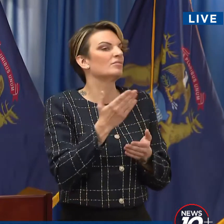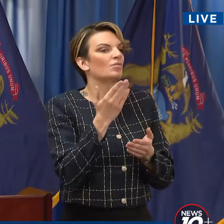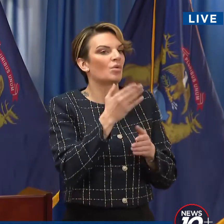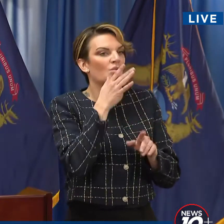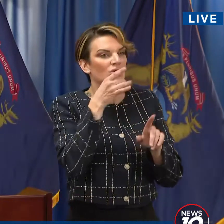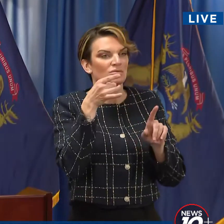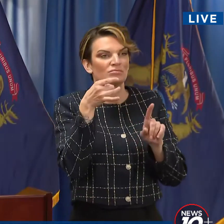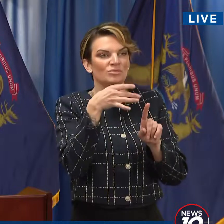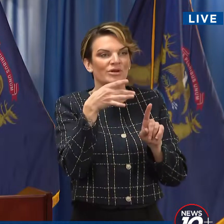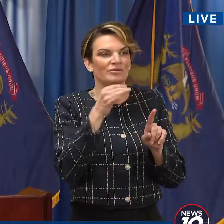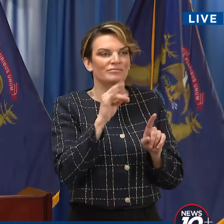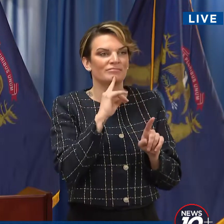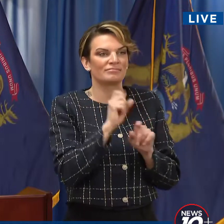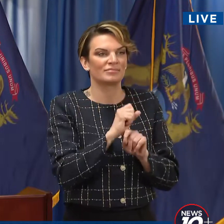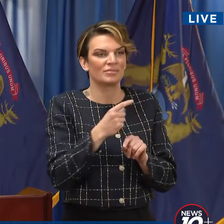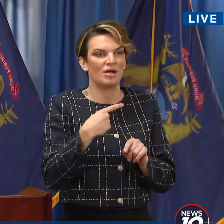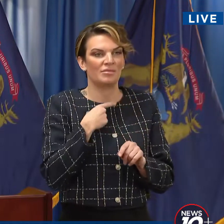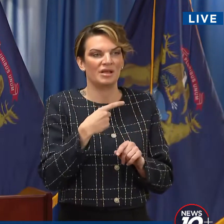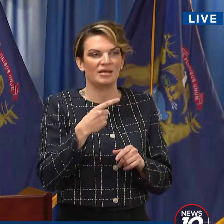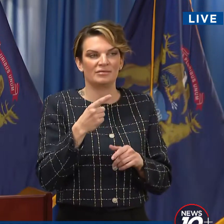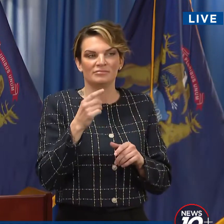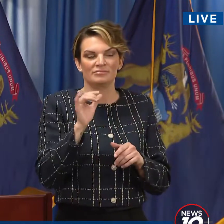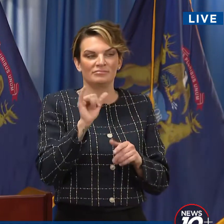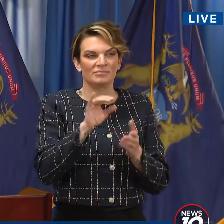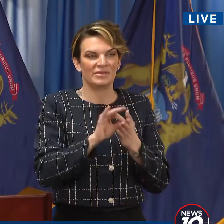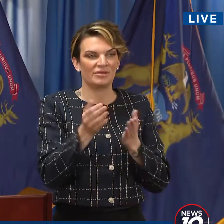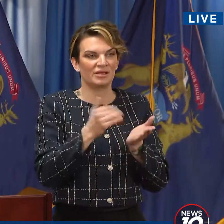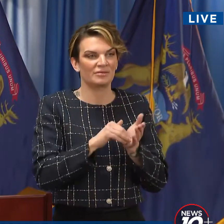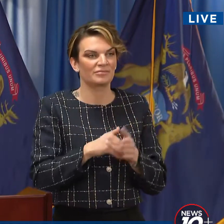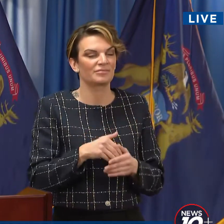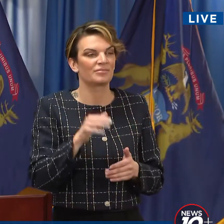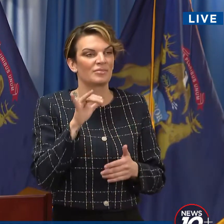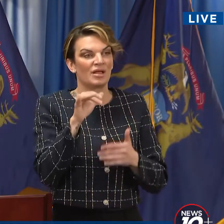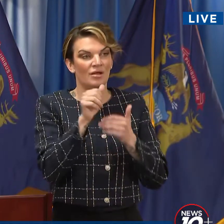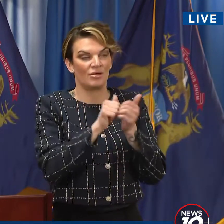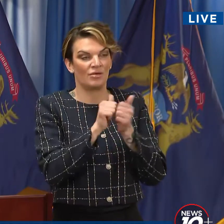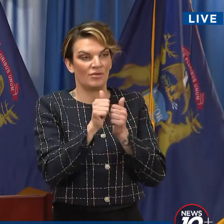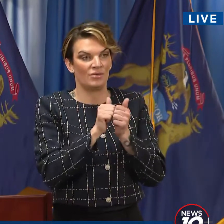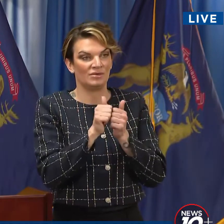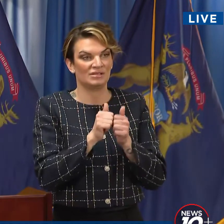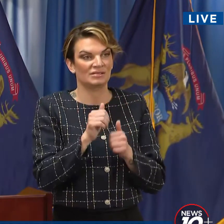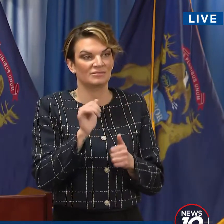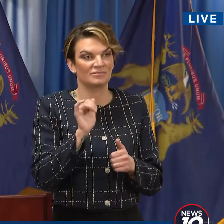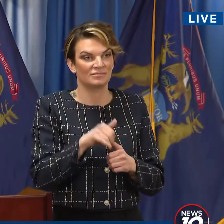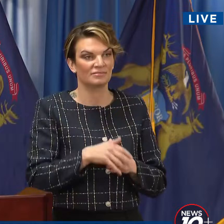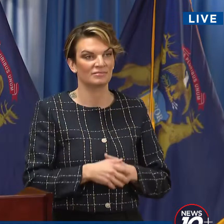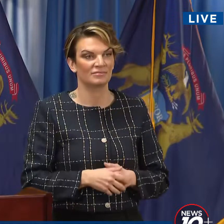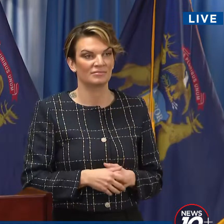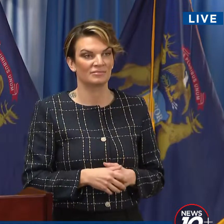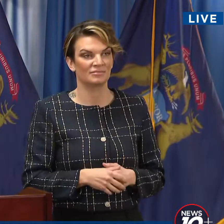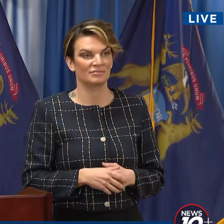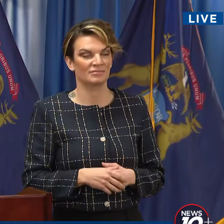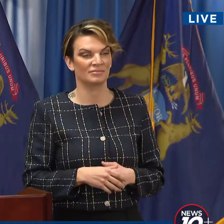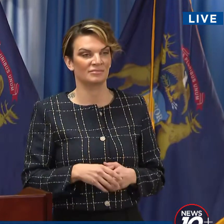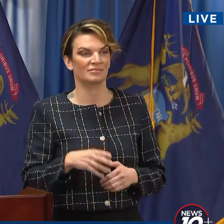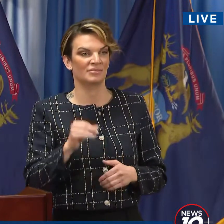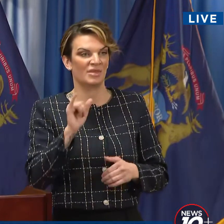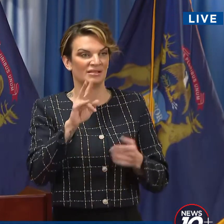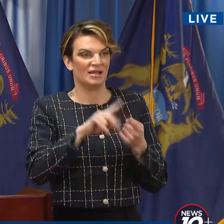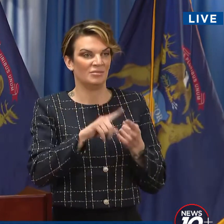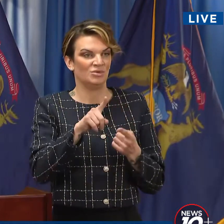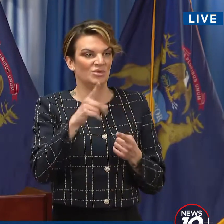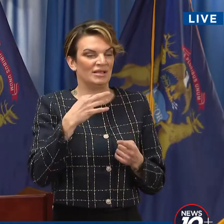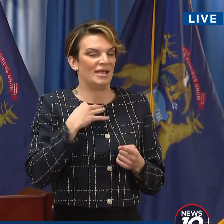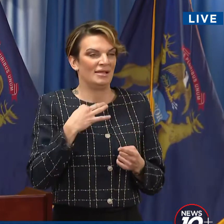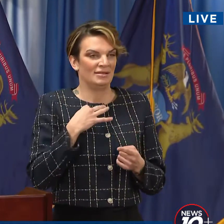recount? Just Yeah, procedure. the closeness of the race would trigger an automatic recount, and of course that would also be up to the